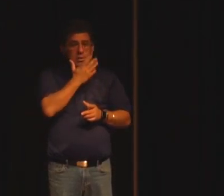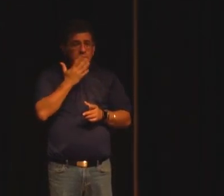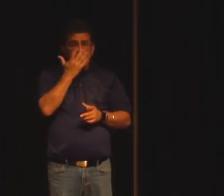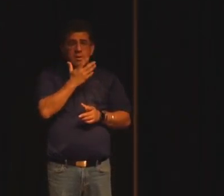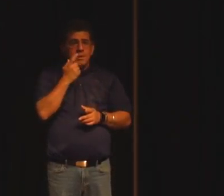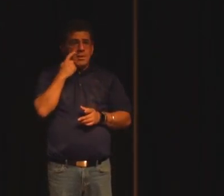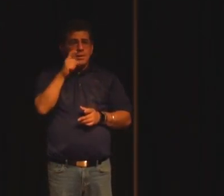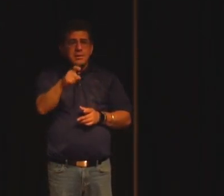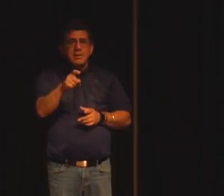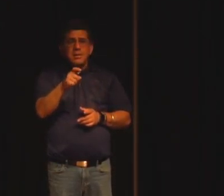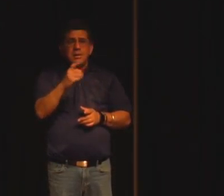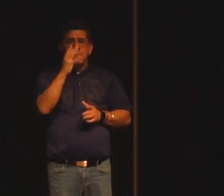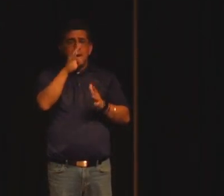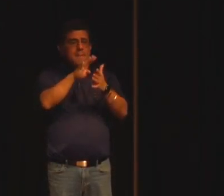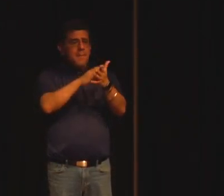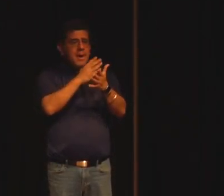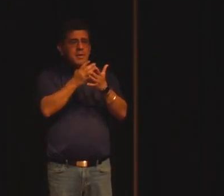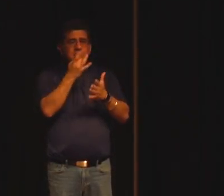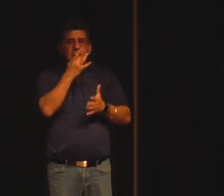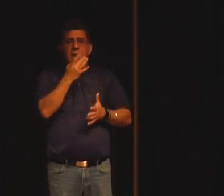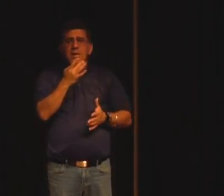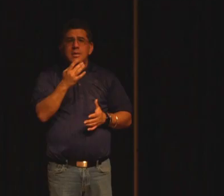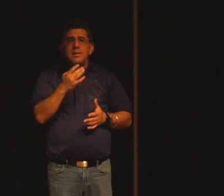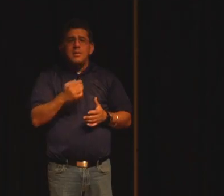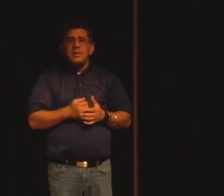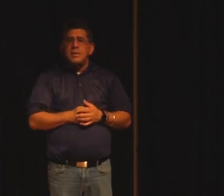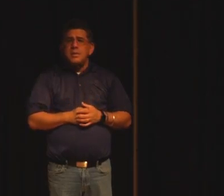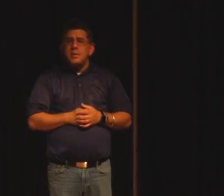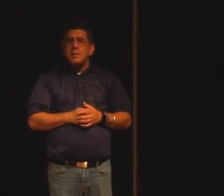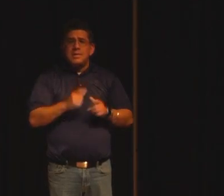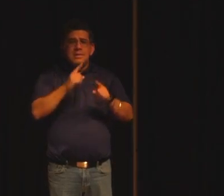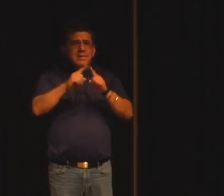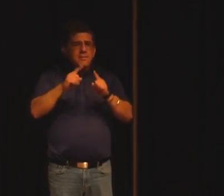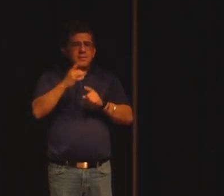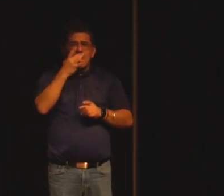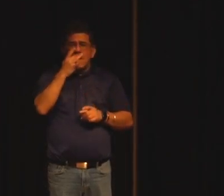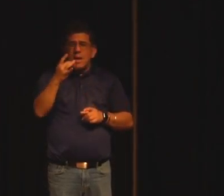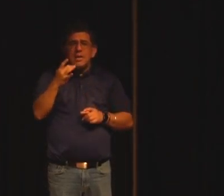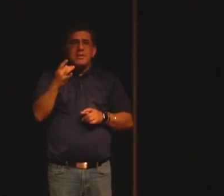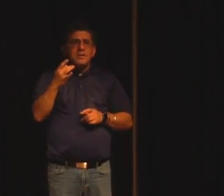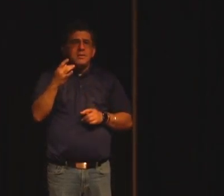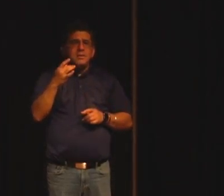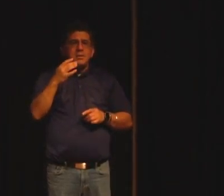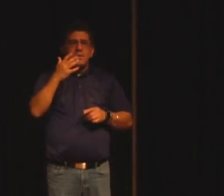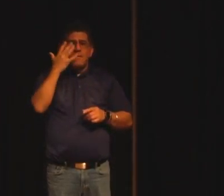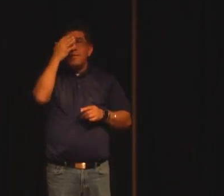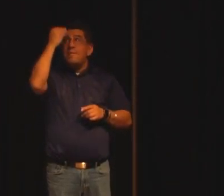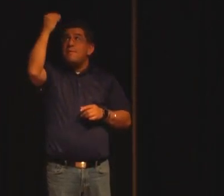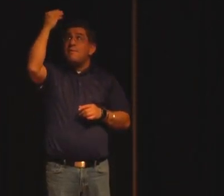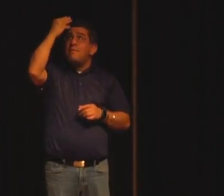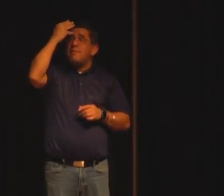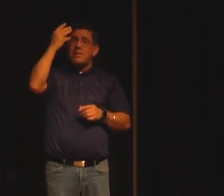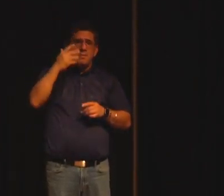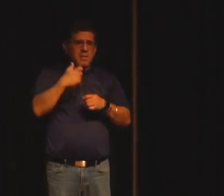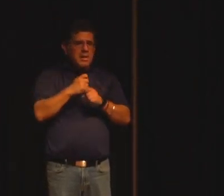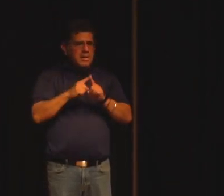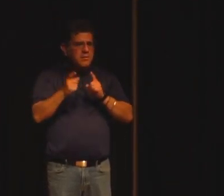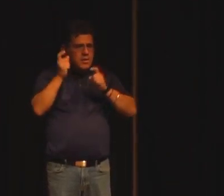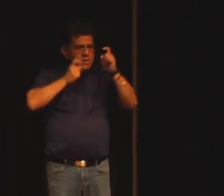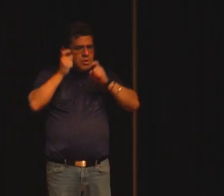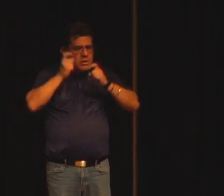I can tell by the pattern of lighting out in the audience that there's different amounts of lights that are falling on people's faces. People are making different